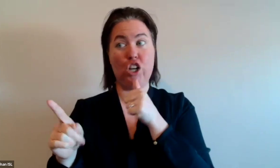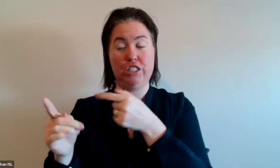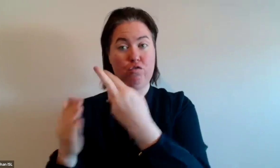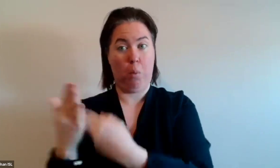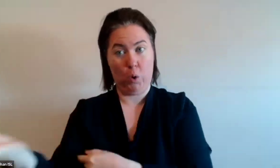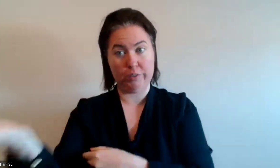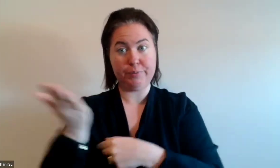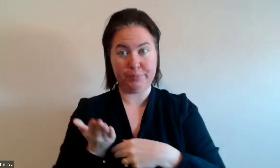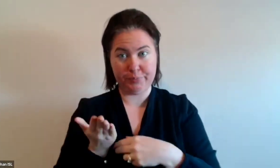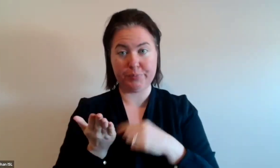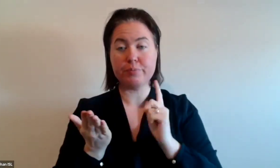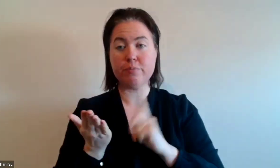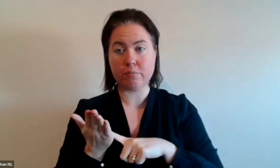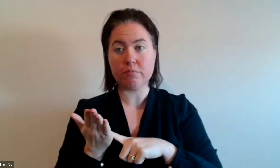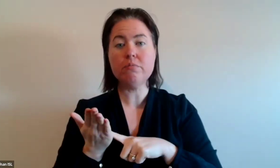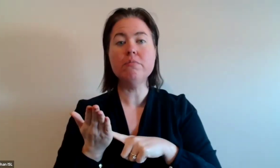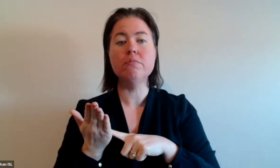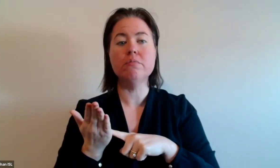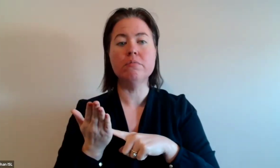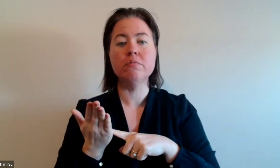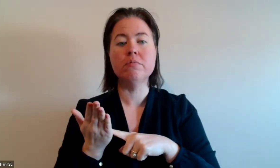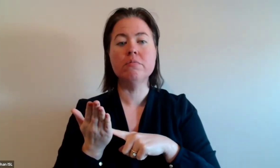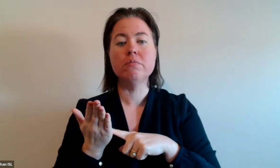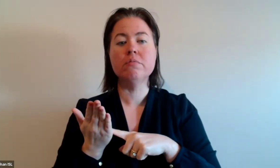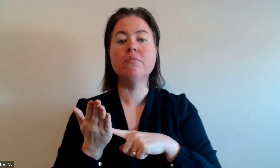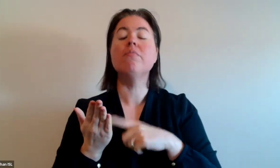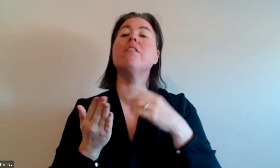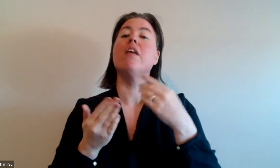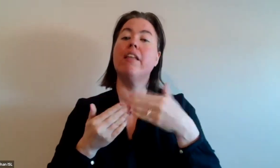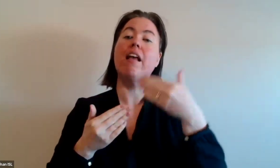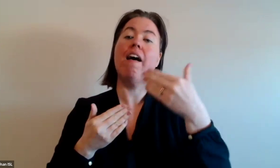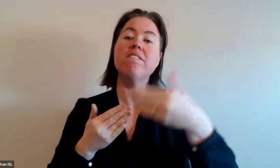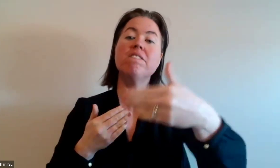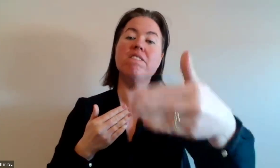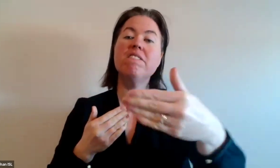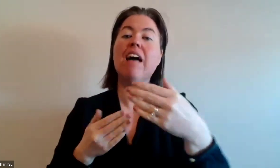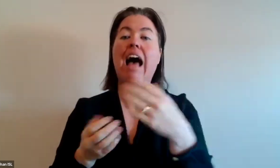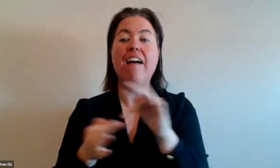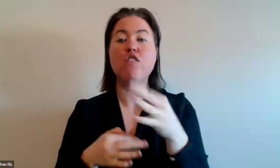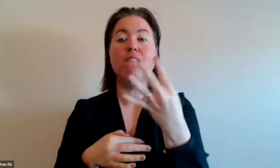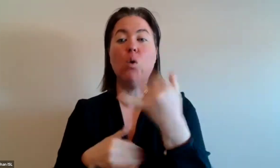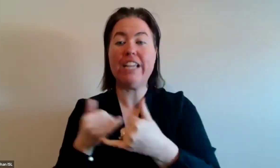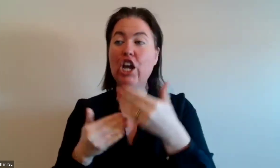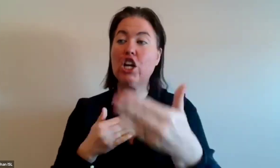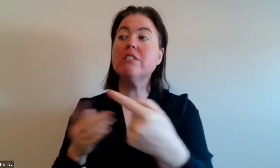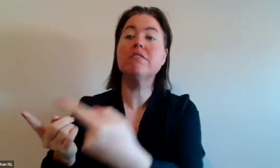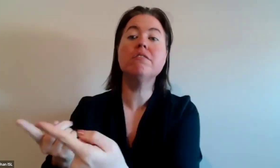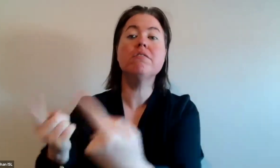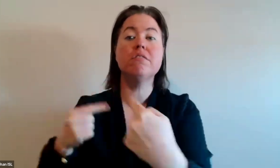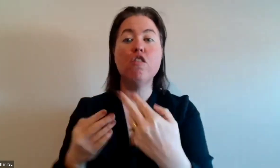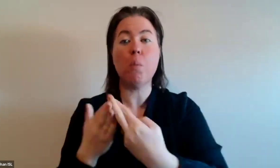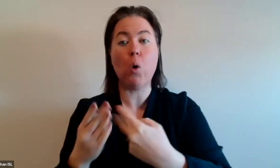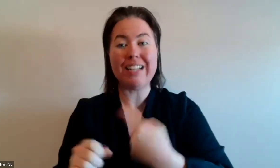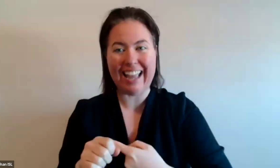then there come periodic state party reports after 4 years. They have a